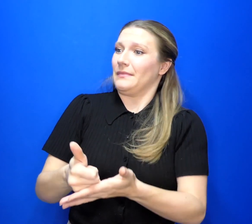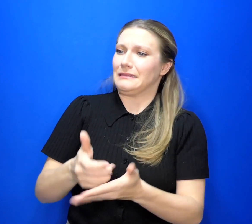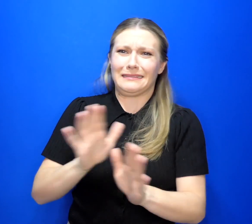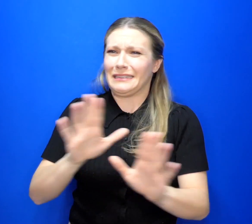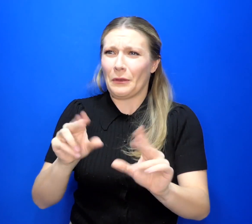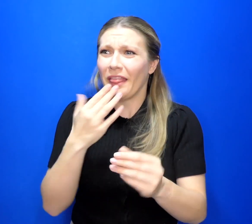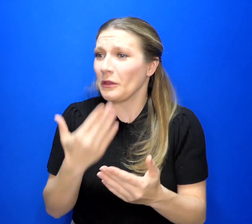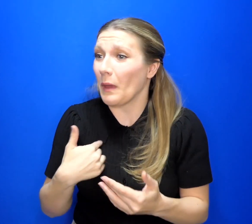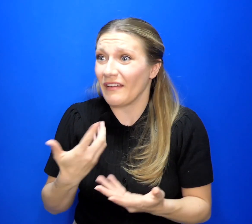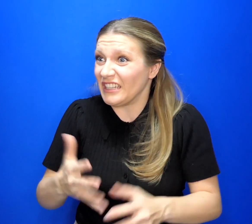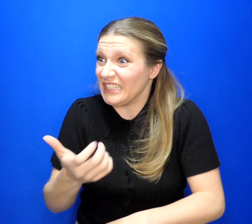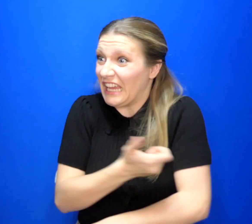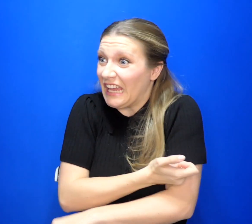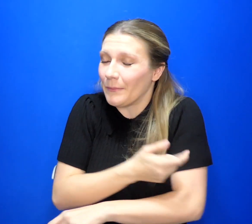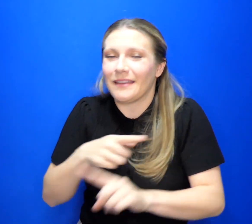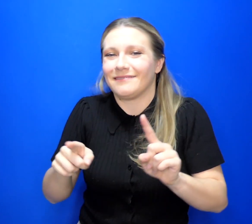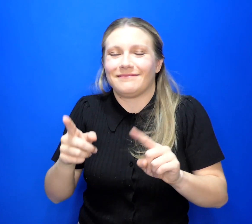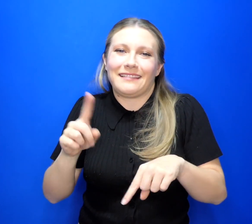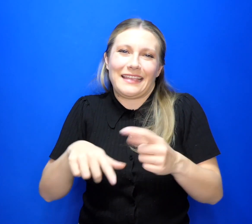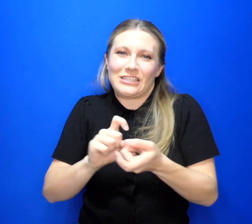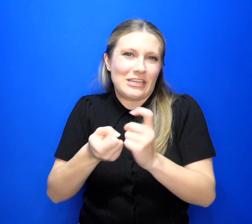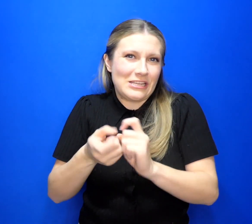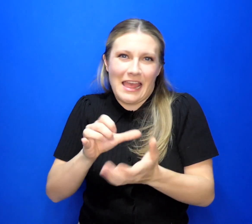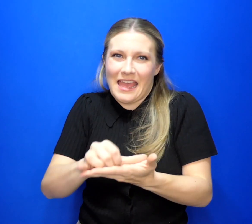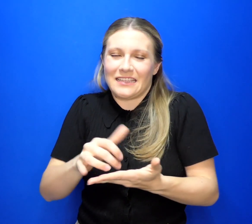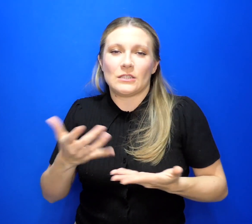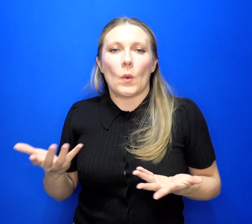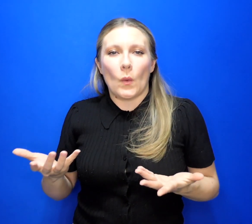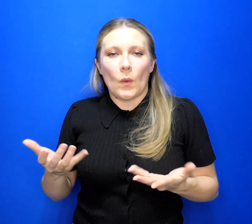already put the insulin in today, and you're feeding insulin all day. So